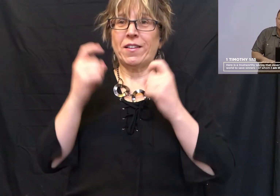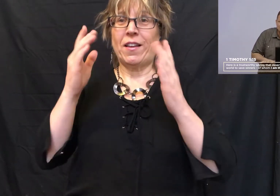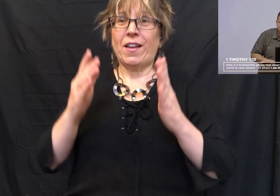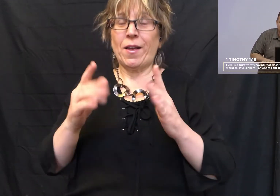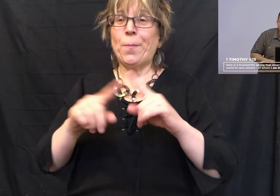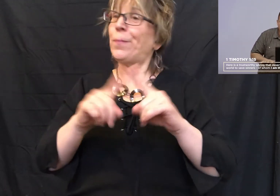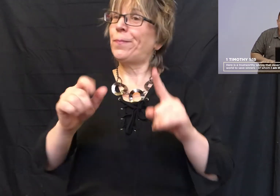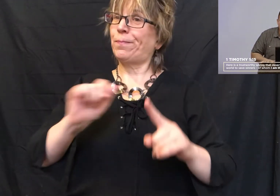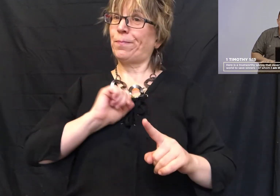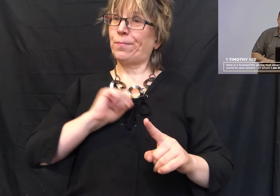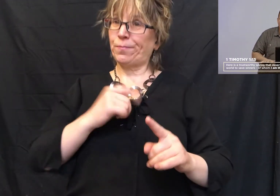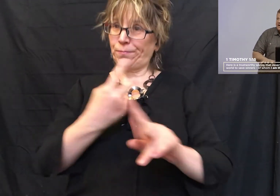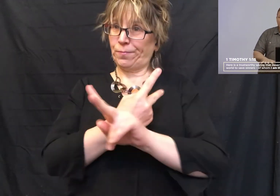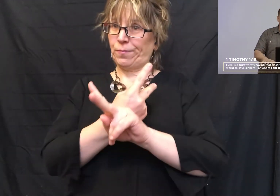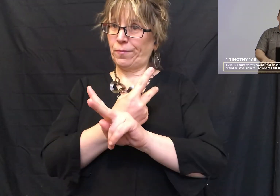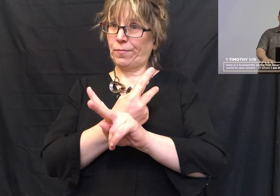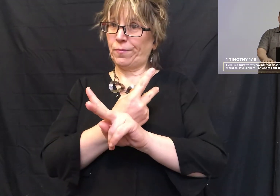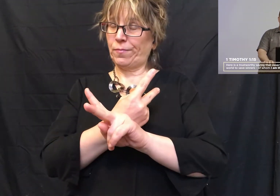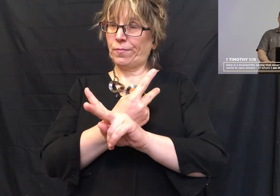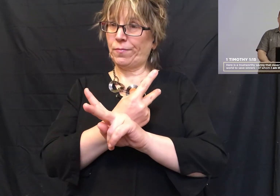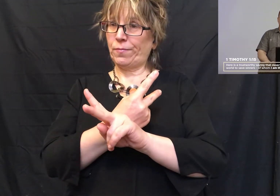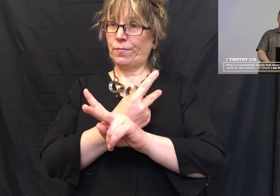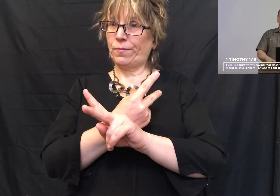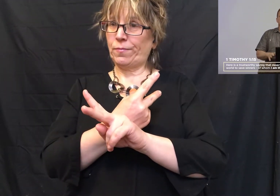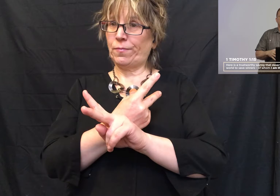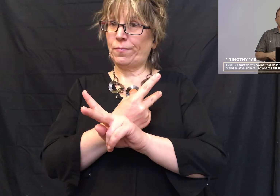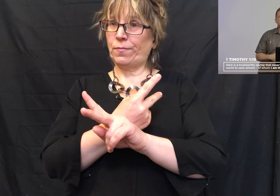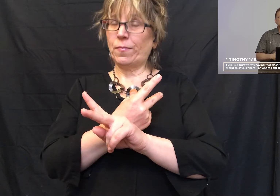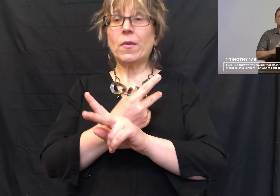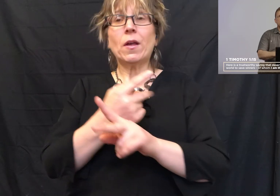the worst. I'm the worst.